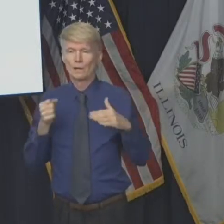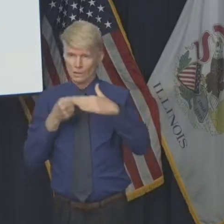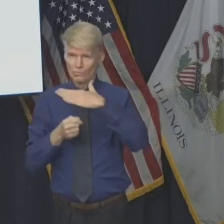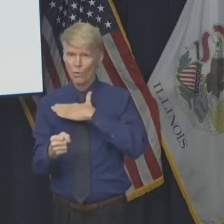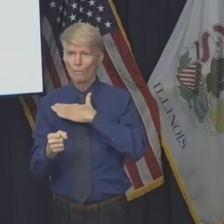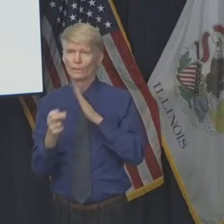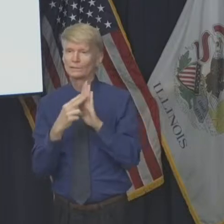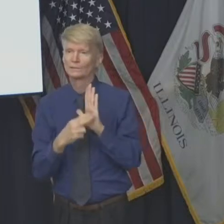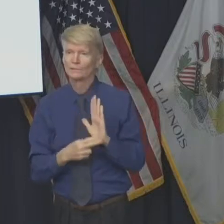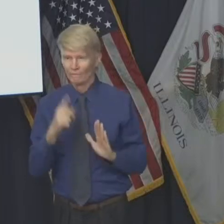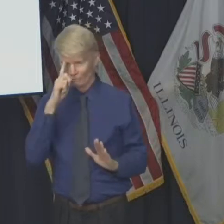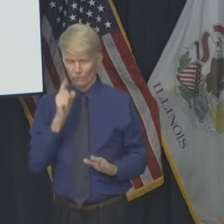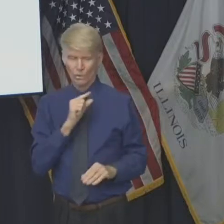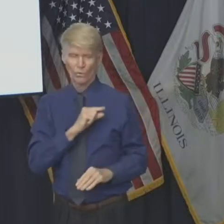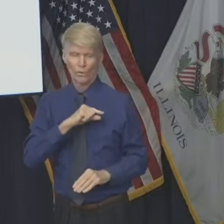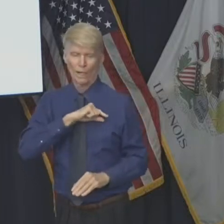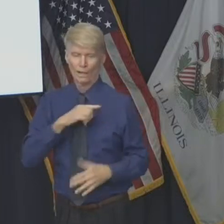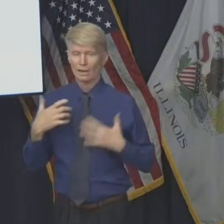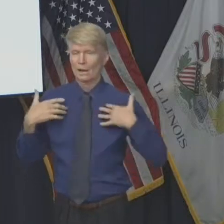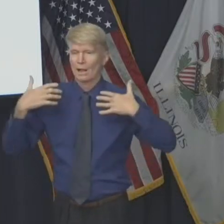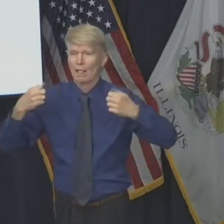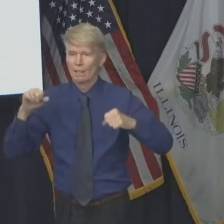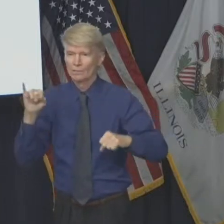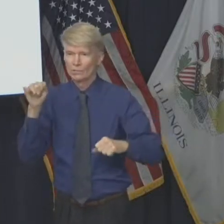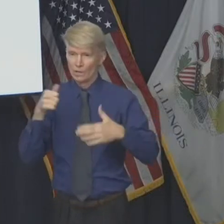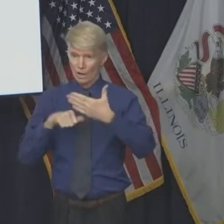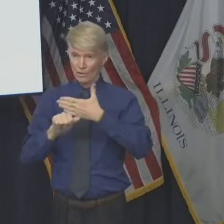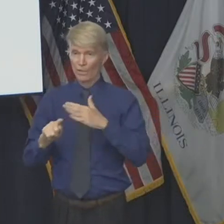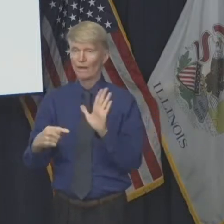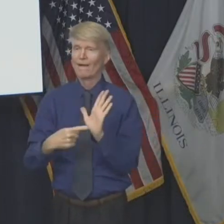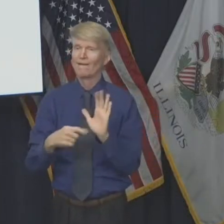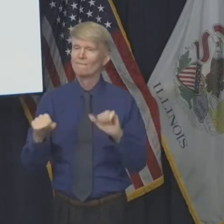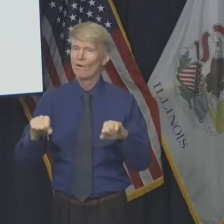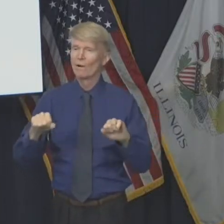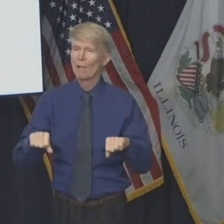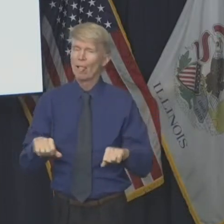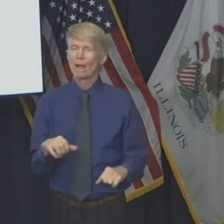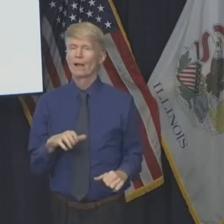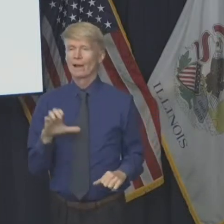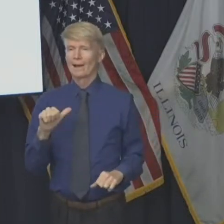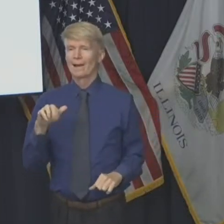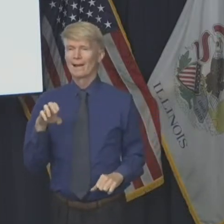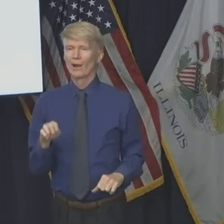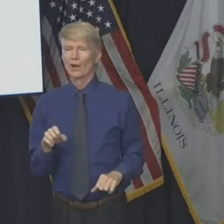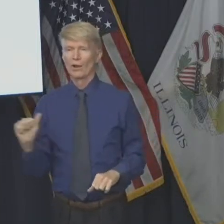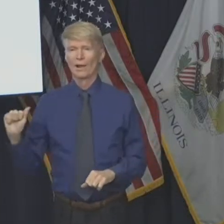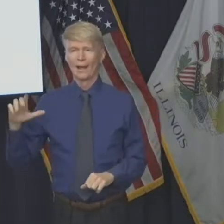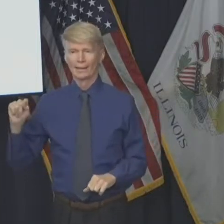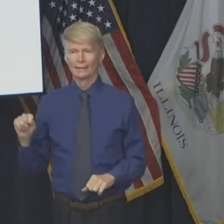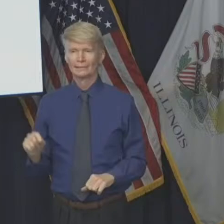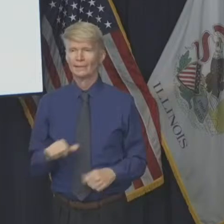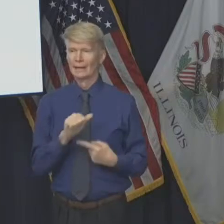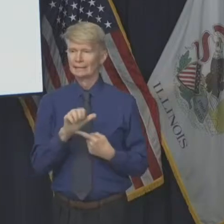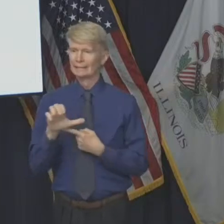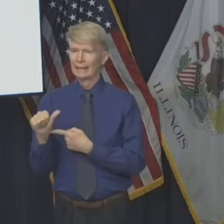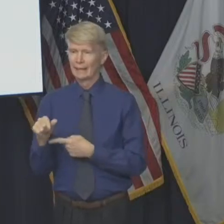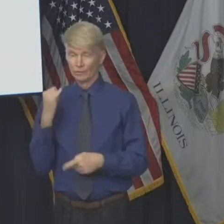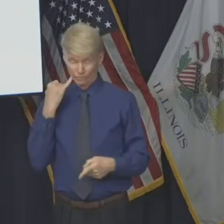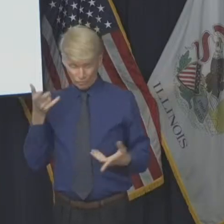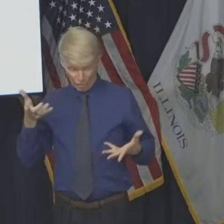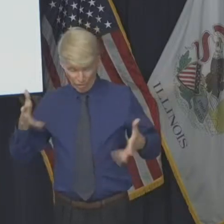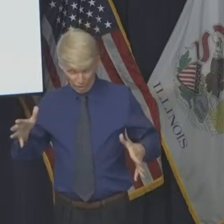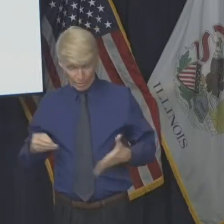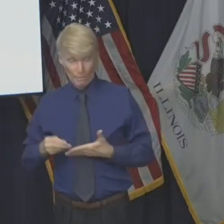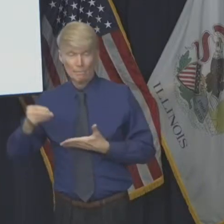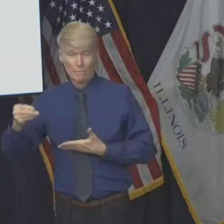health insurance provided under the Affordable Care Act. If you're one of the millions of Americans who already purchase your